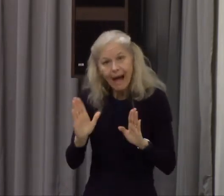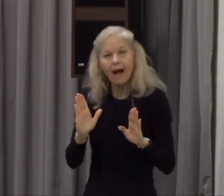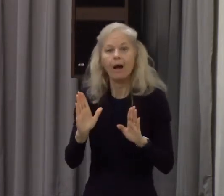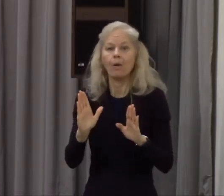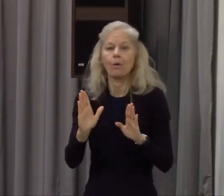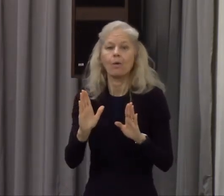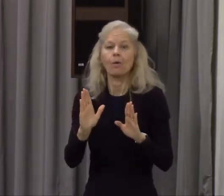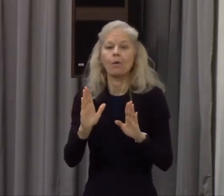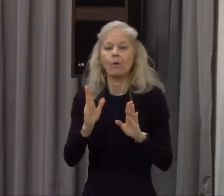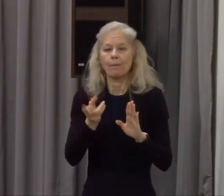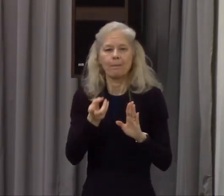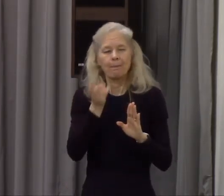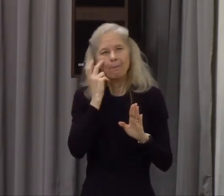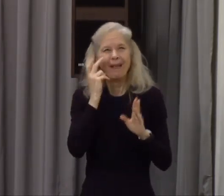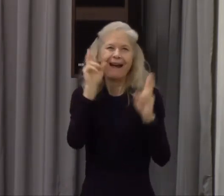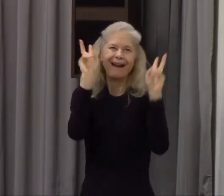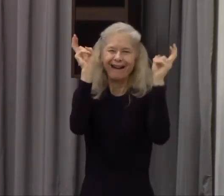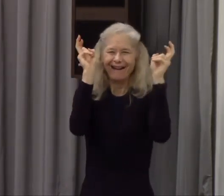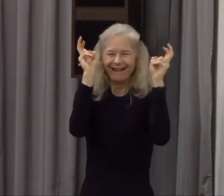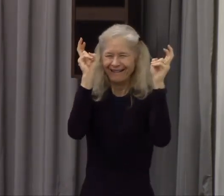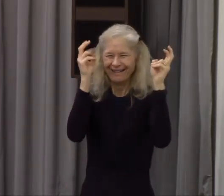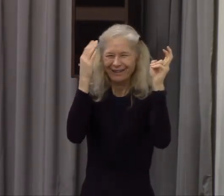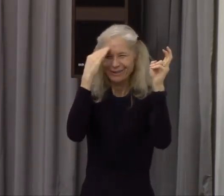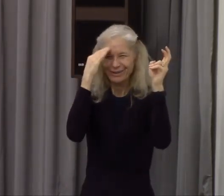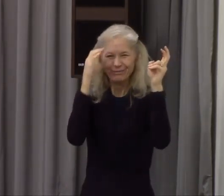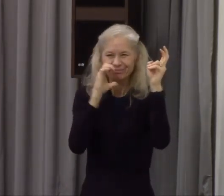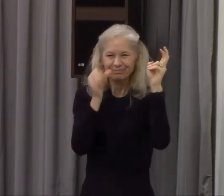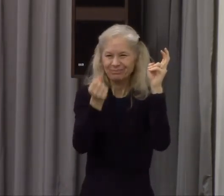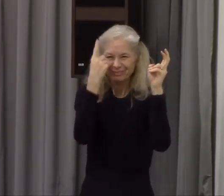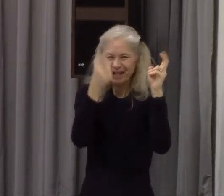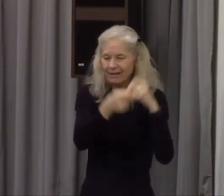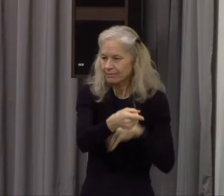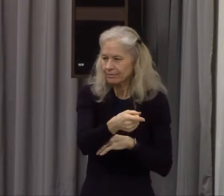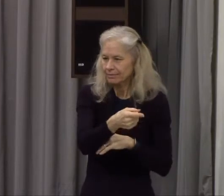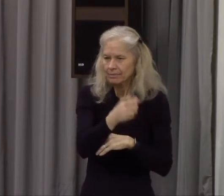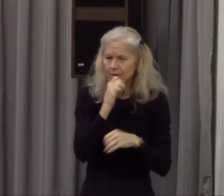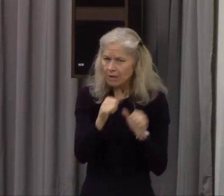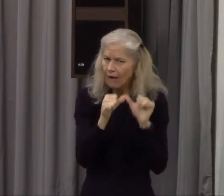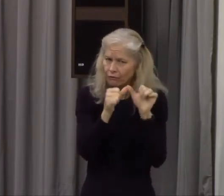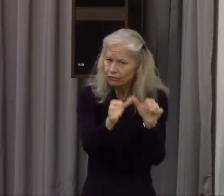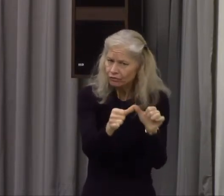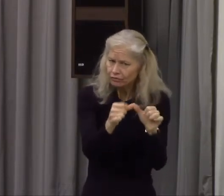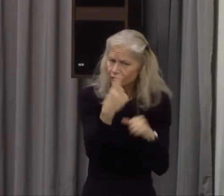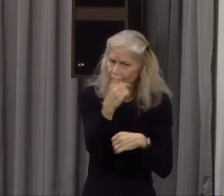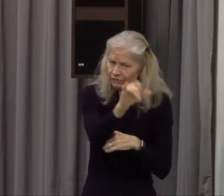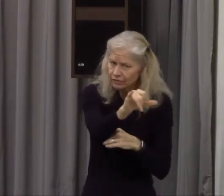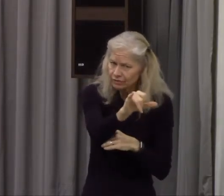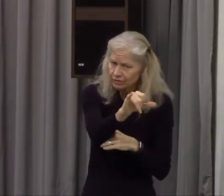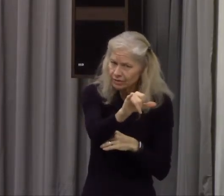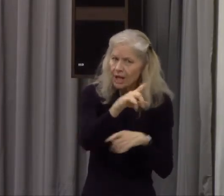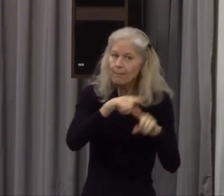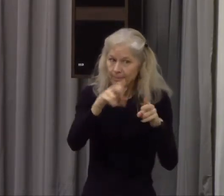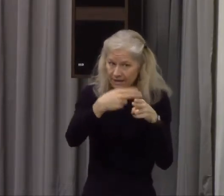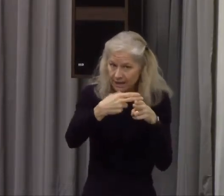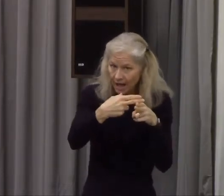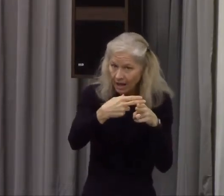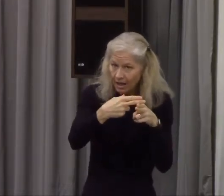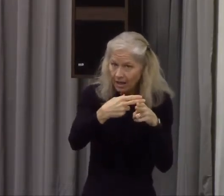them. It wasn't a permanent thing. Paul said about the same people that they can also be saved if they don't remain